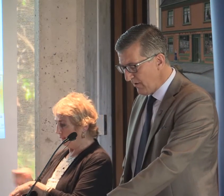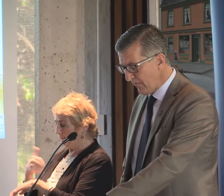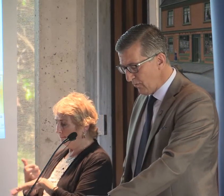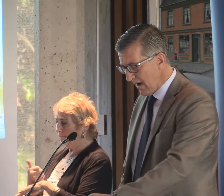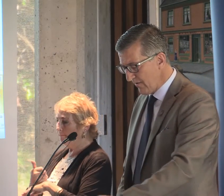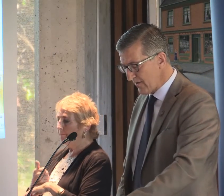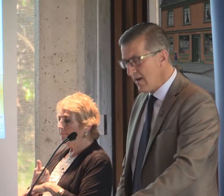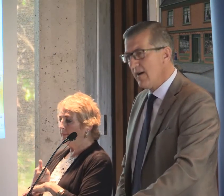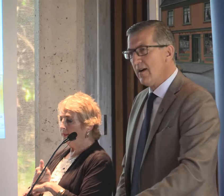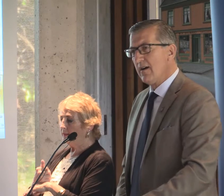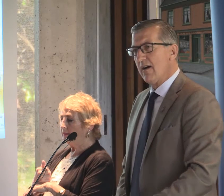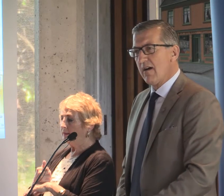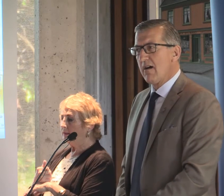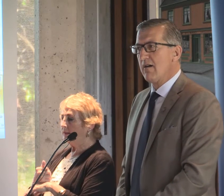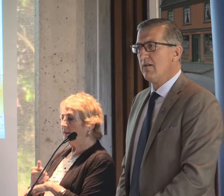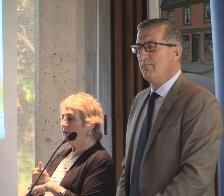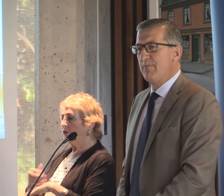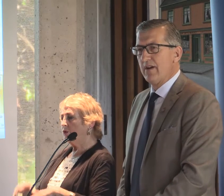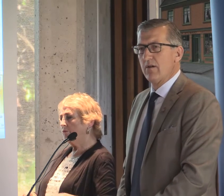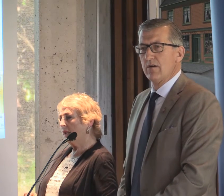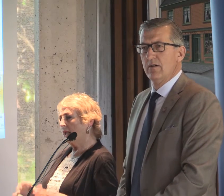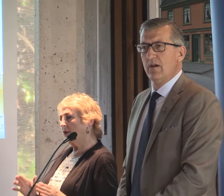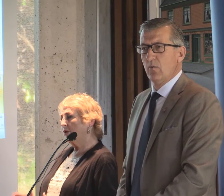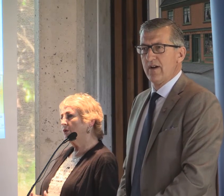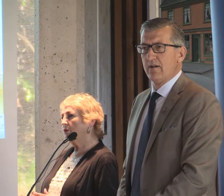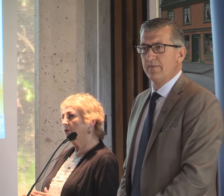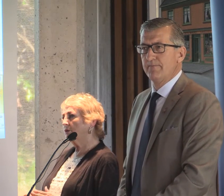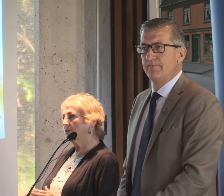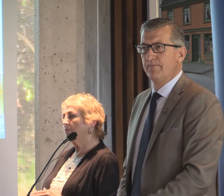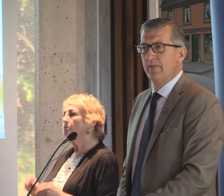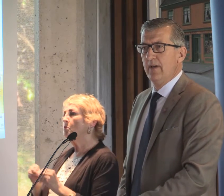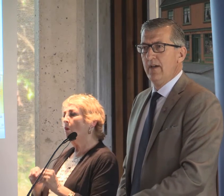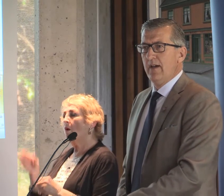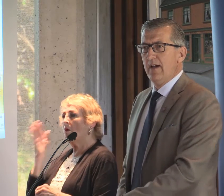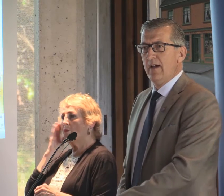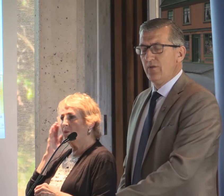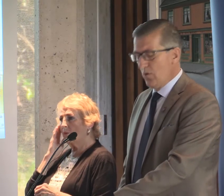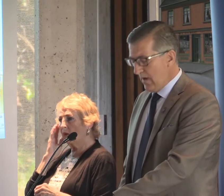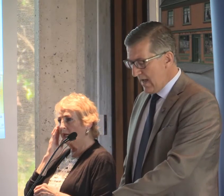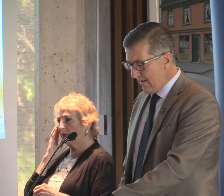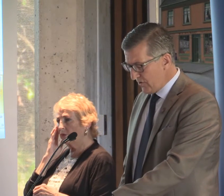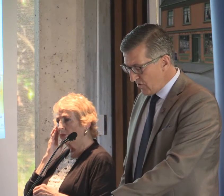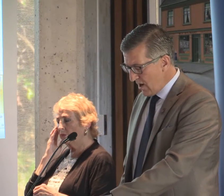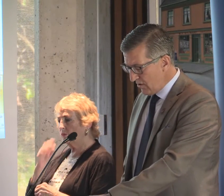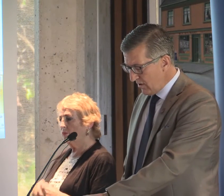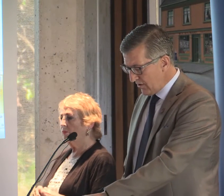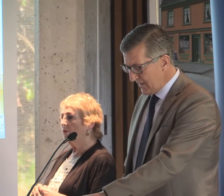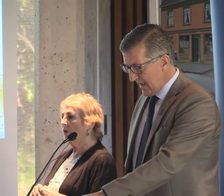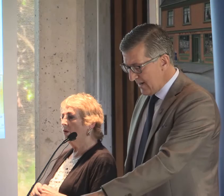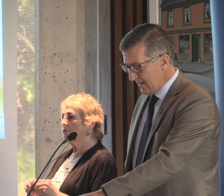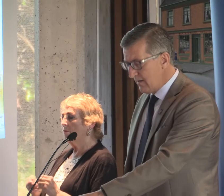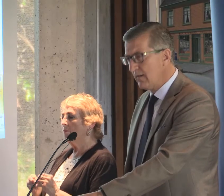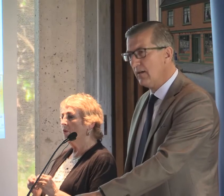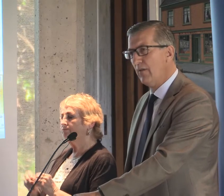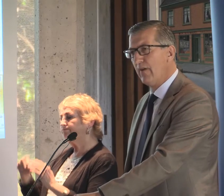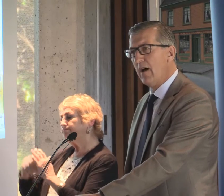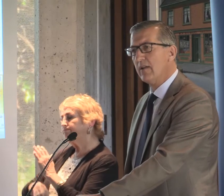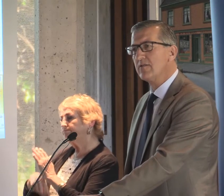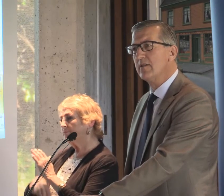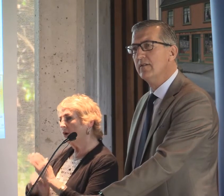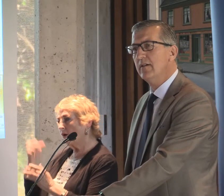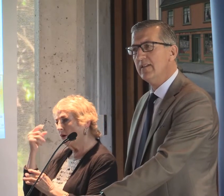that the people of the province are better aware and do have a stronger understanding